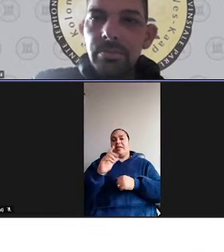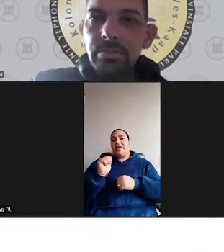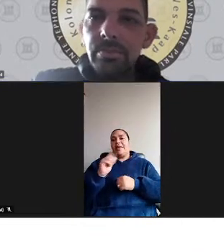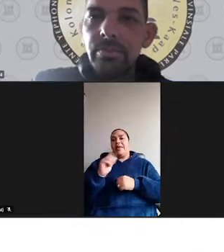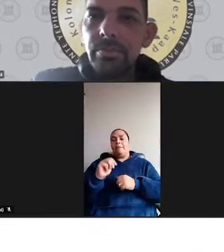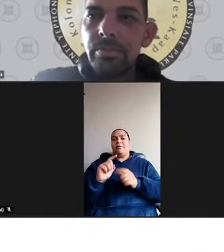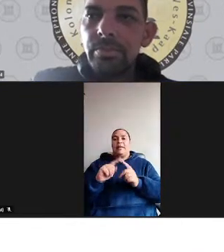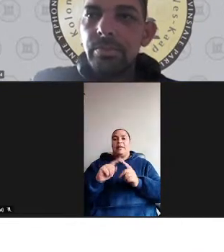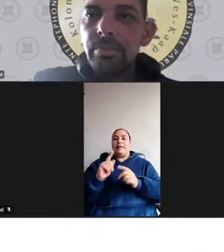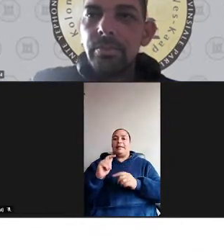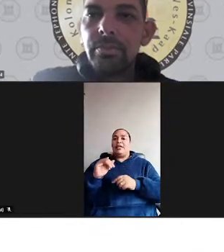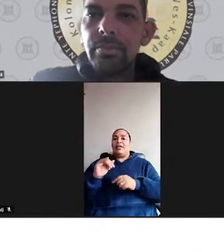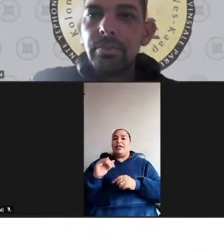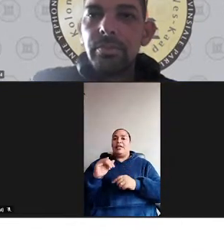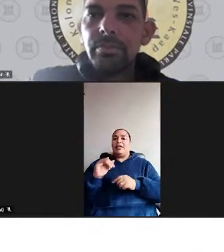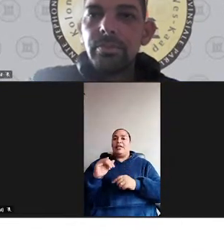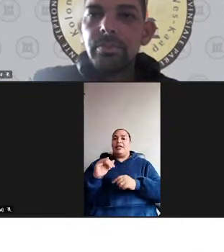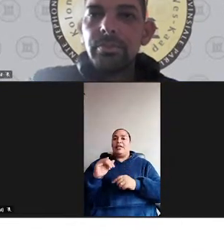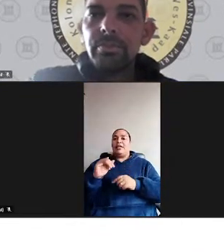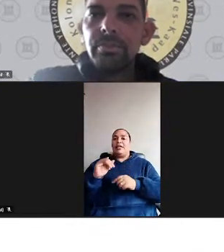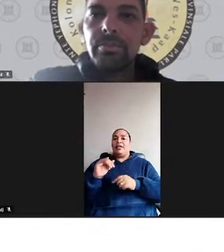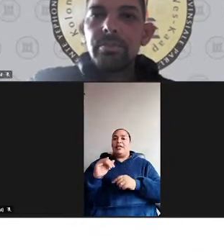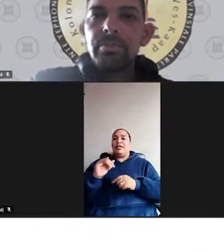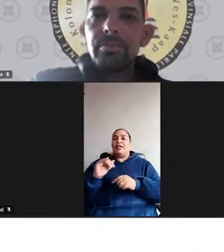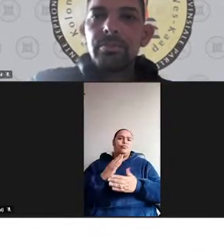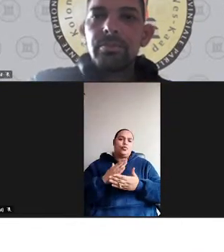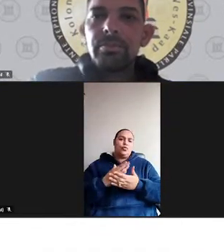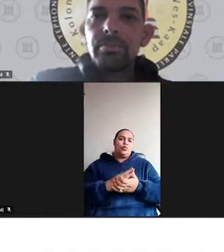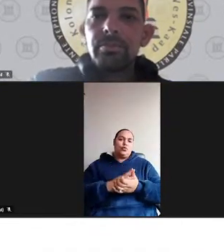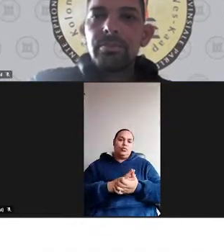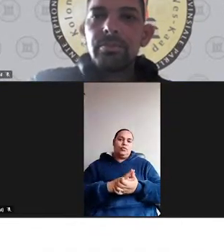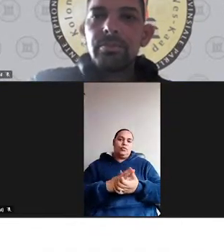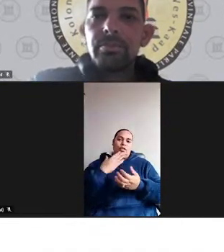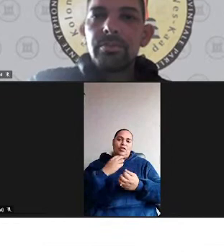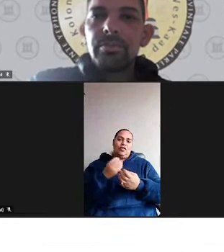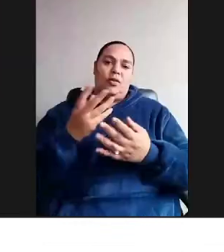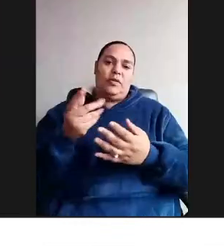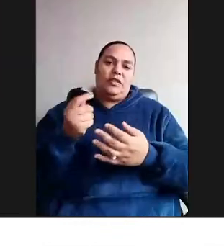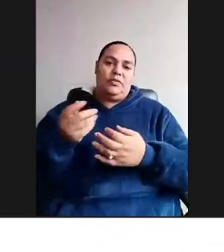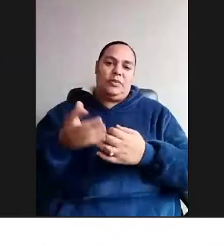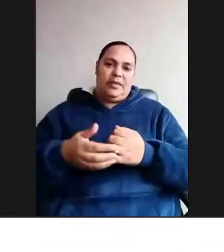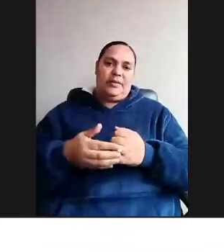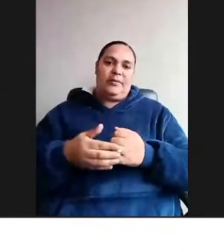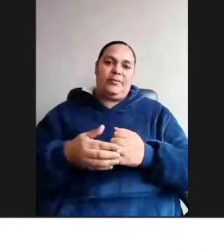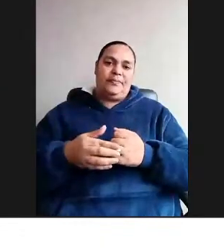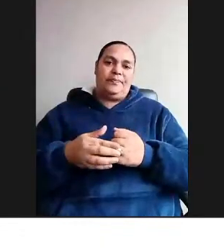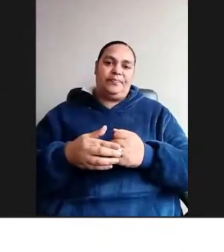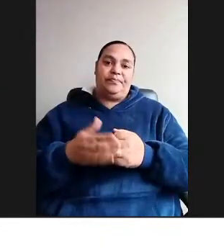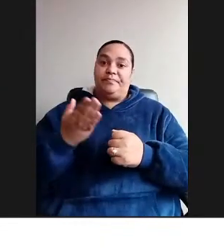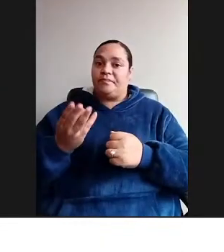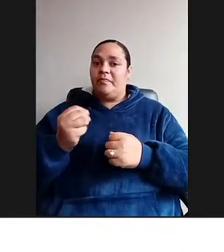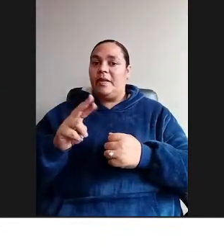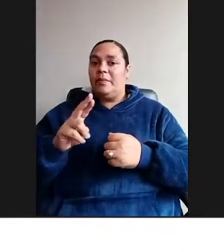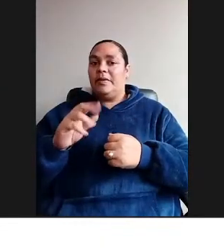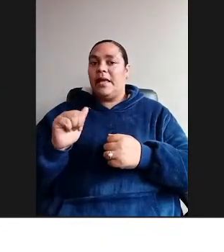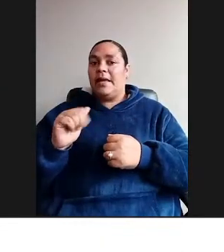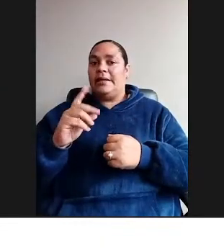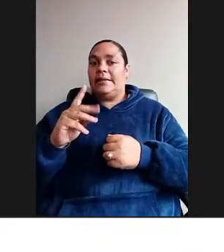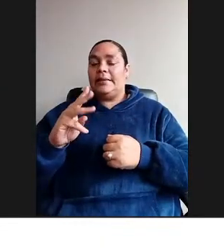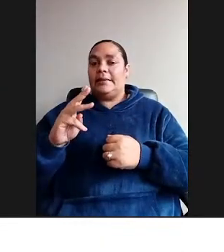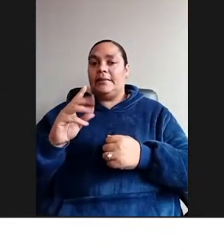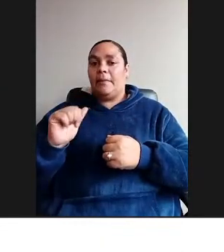order. Sure. Thank you very much, Speaker. Mr. Adams. Thank you,